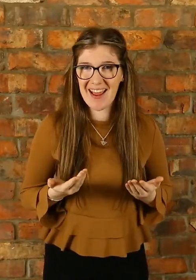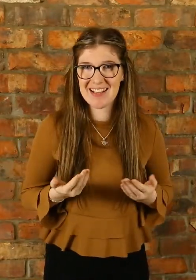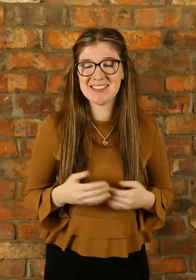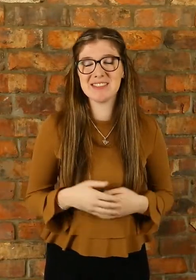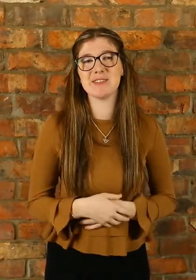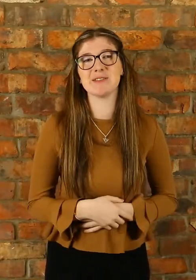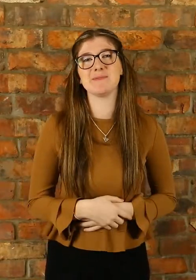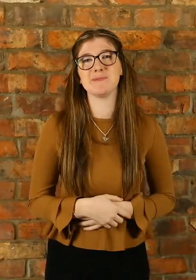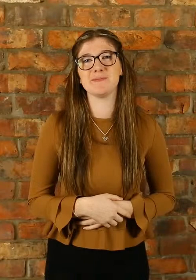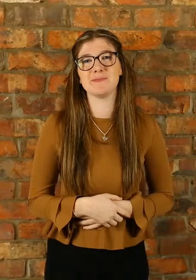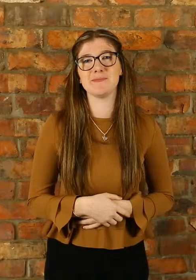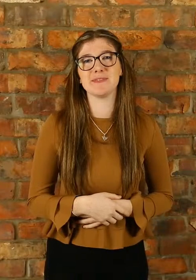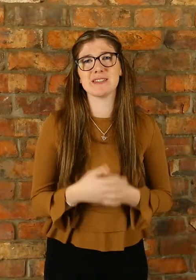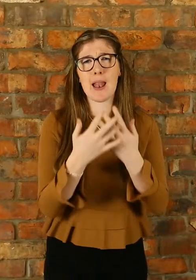and BSL training.